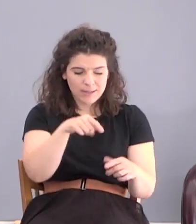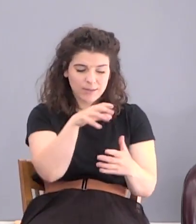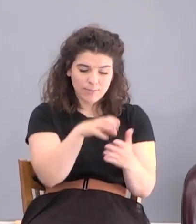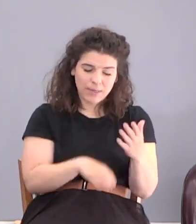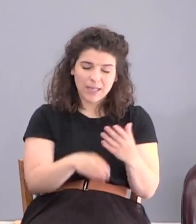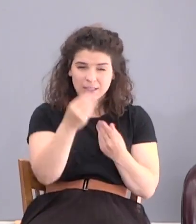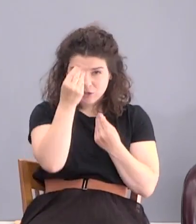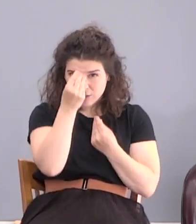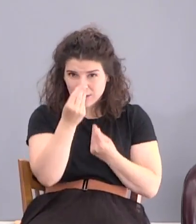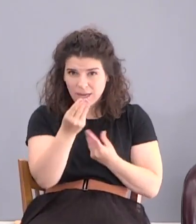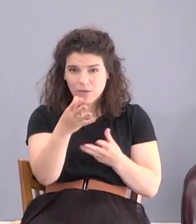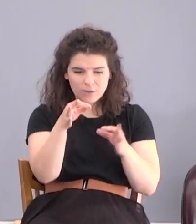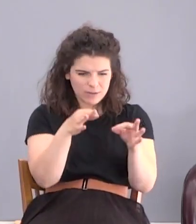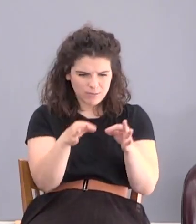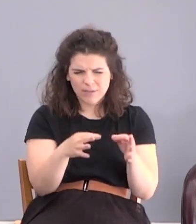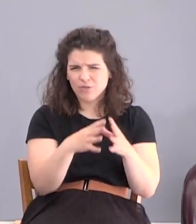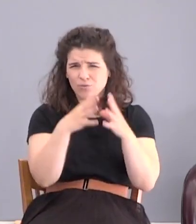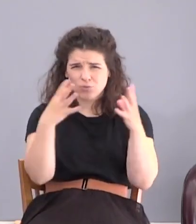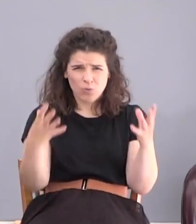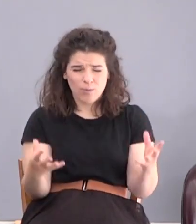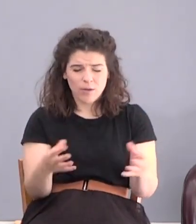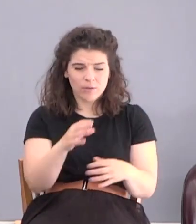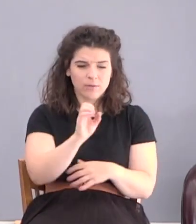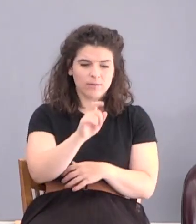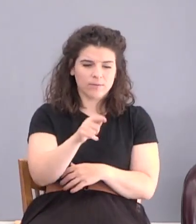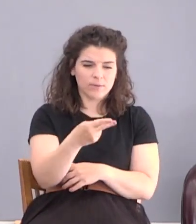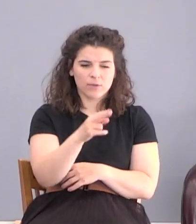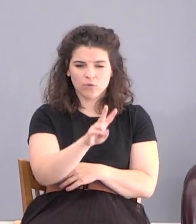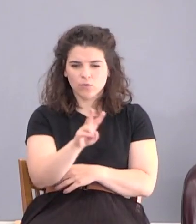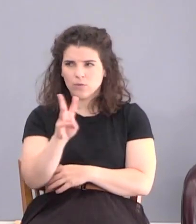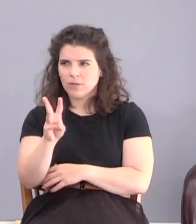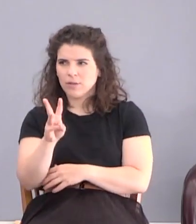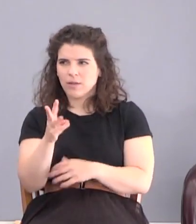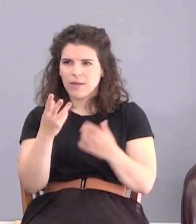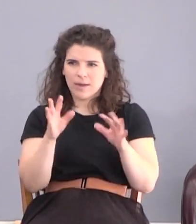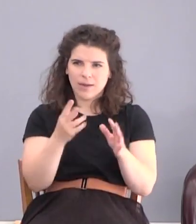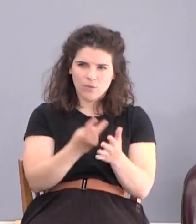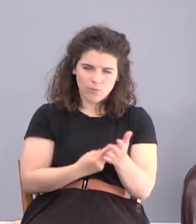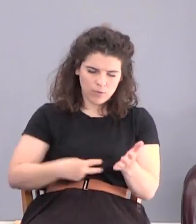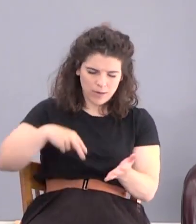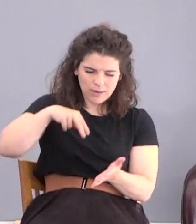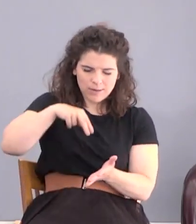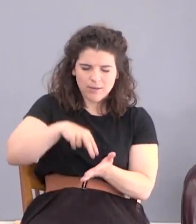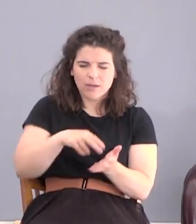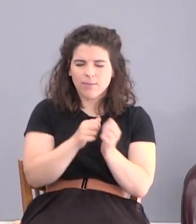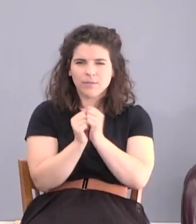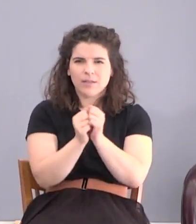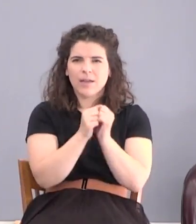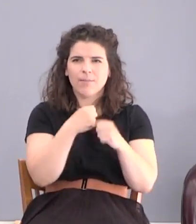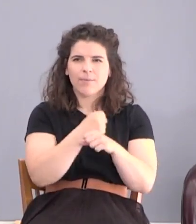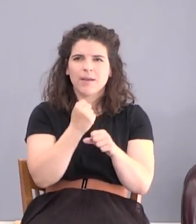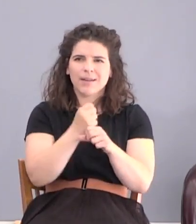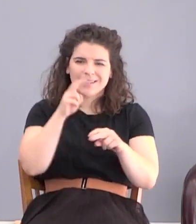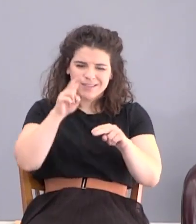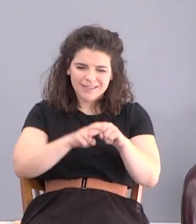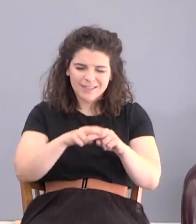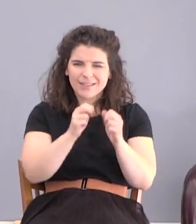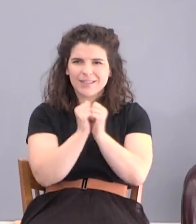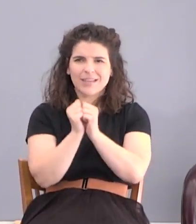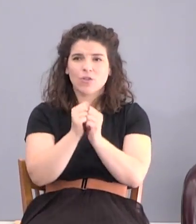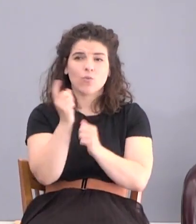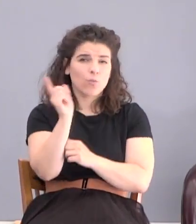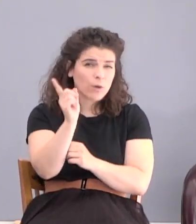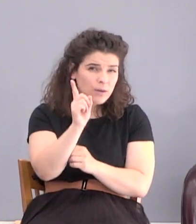you so much. In Ephesians 2:6, and hath raised us up together and made us sit together in heavenly